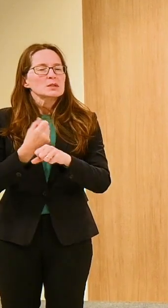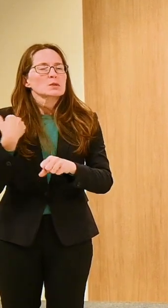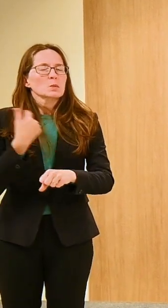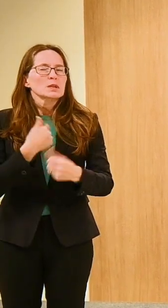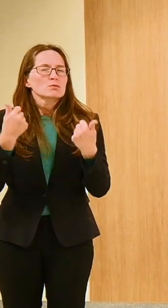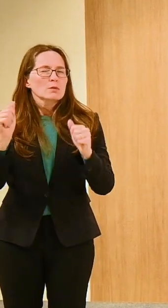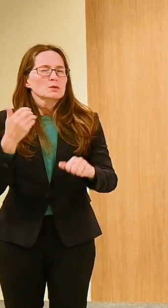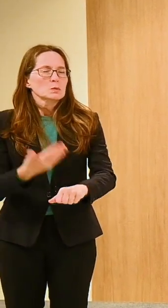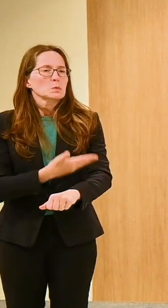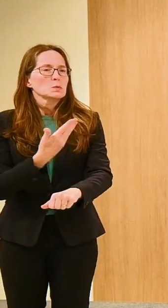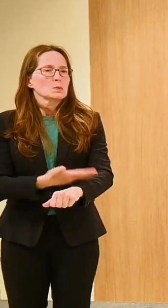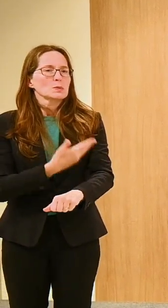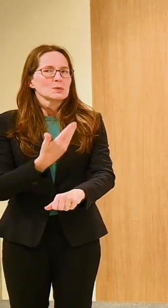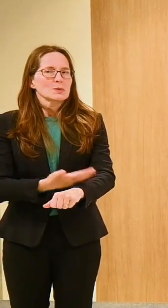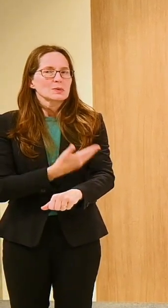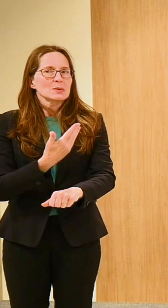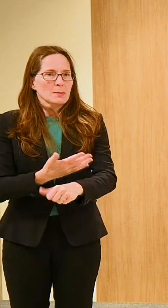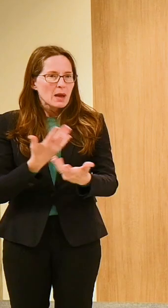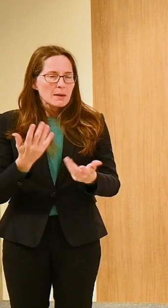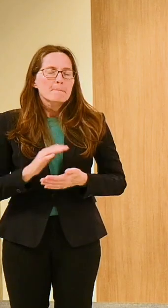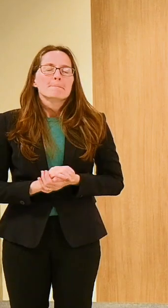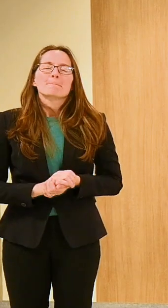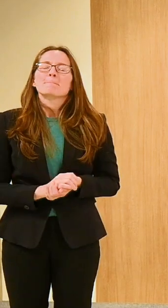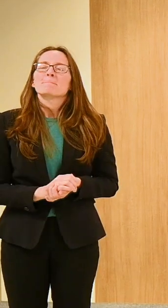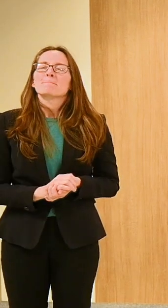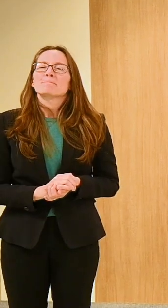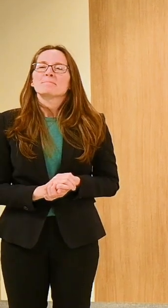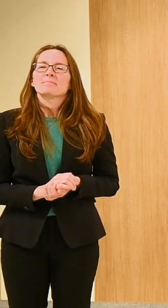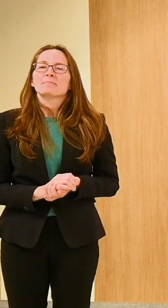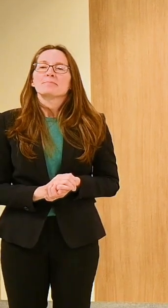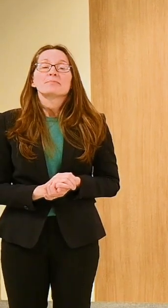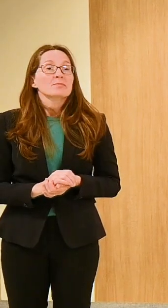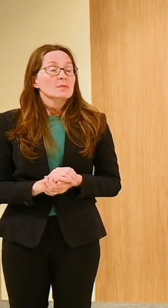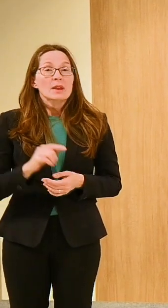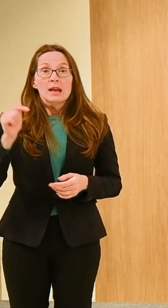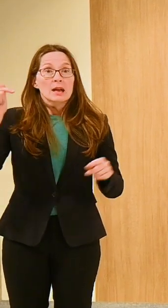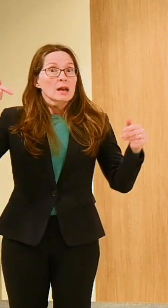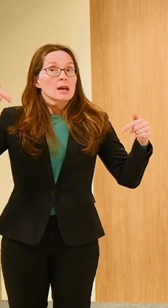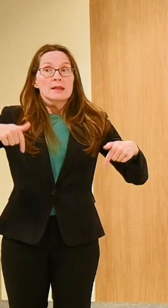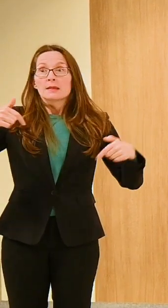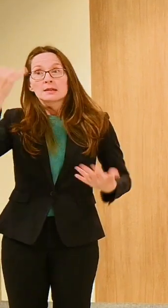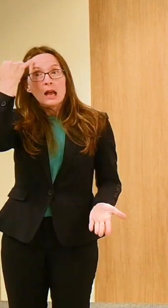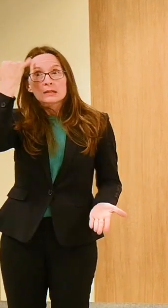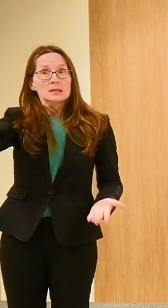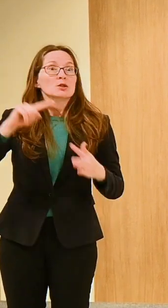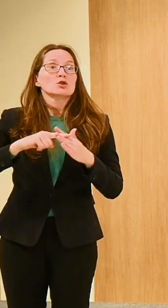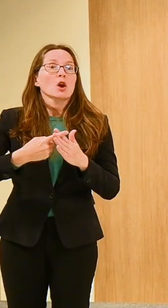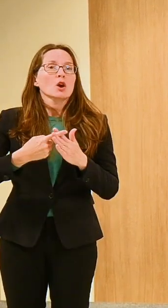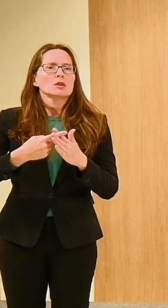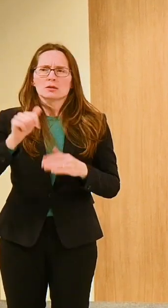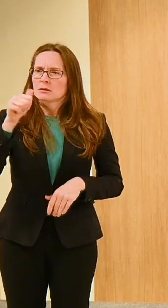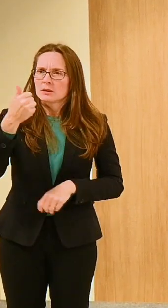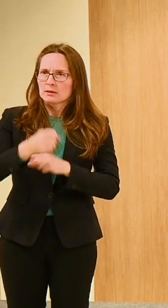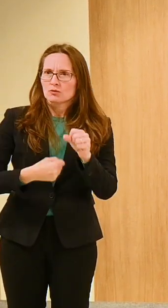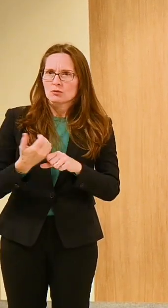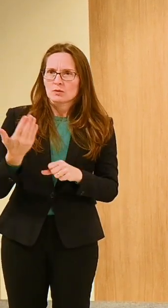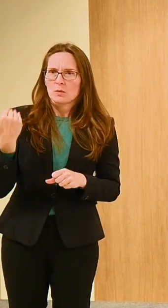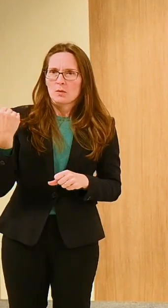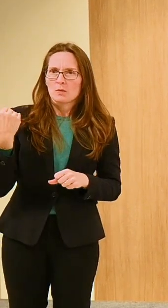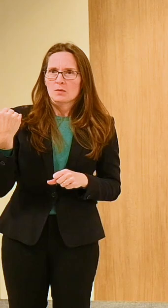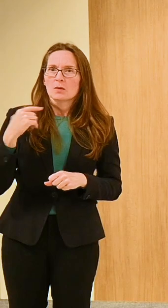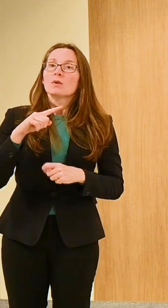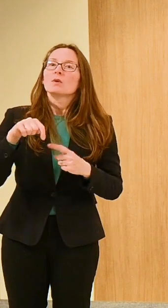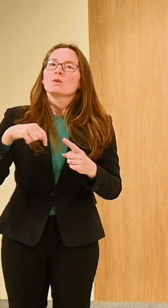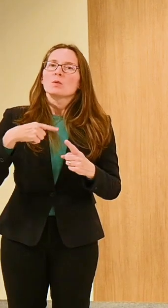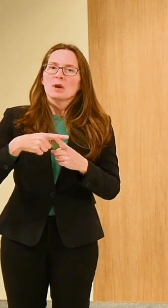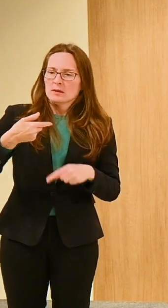whole thing, I will say, began 10 years ago. When they asked me to come here and take over the Department